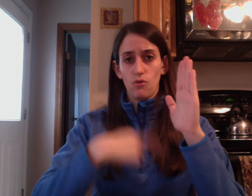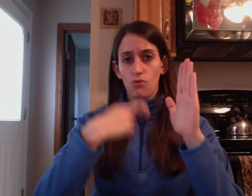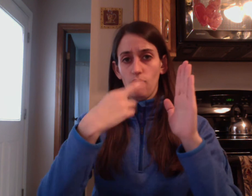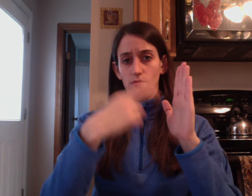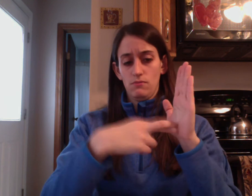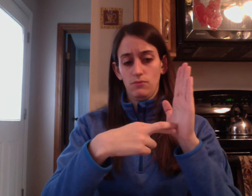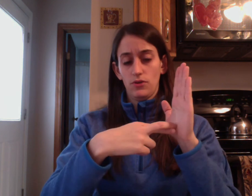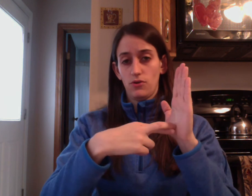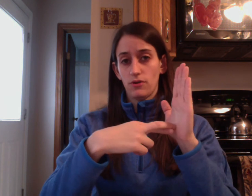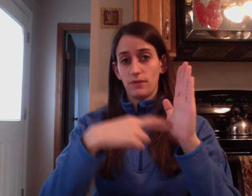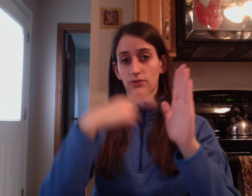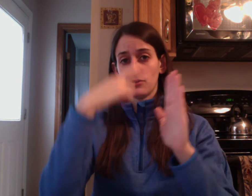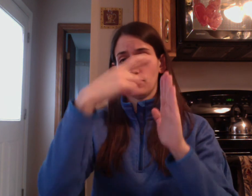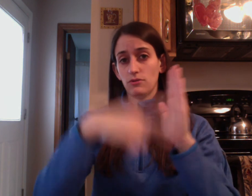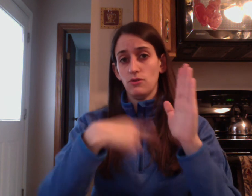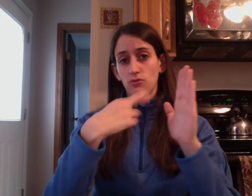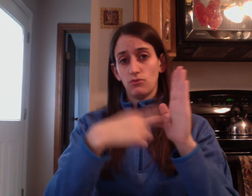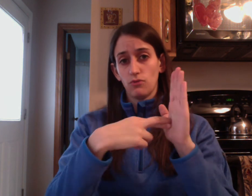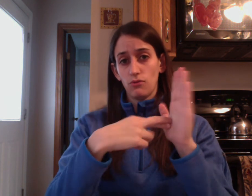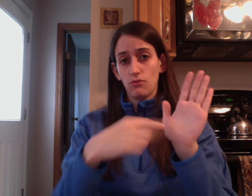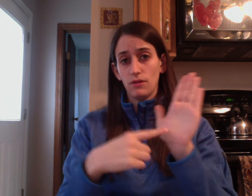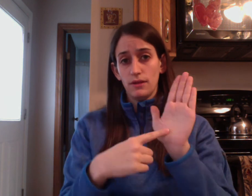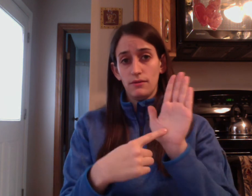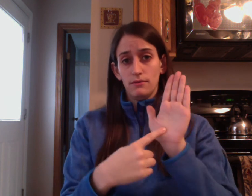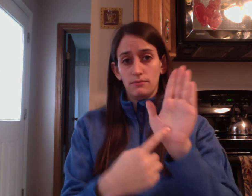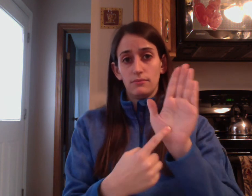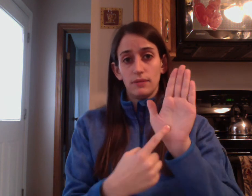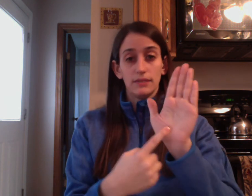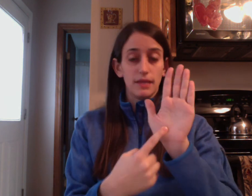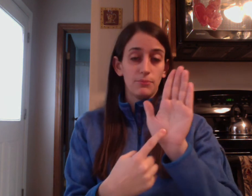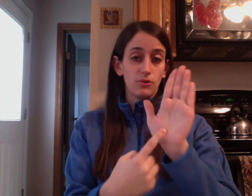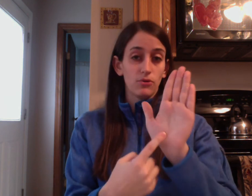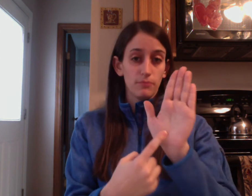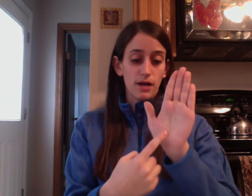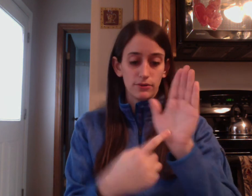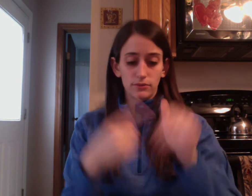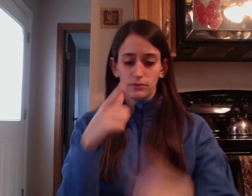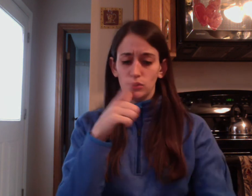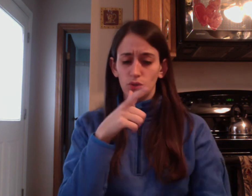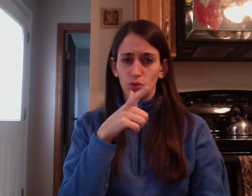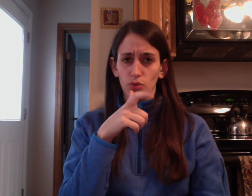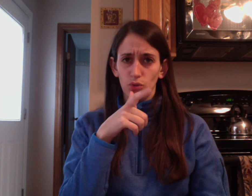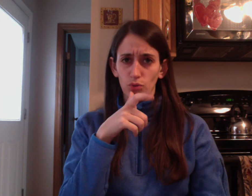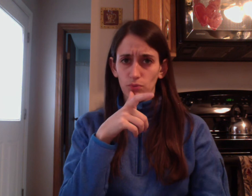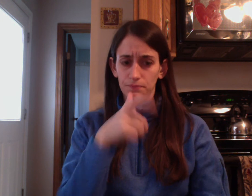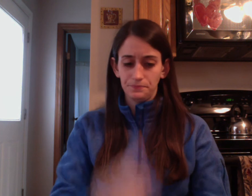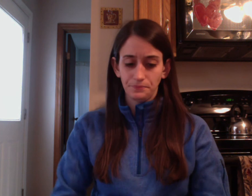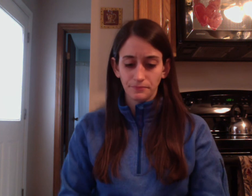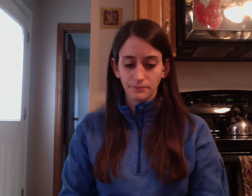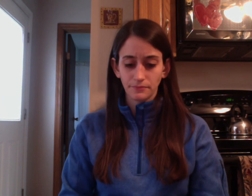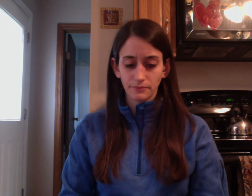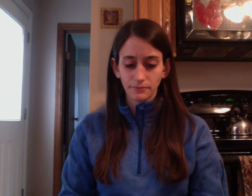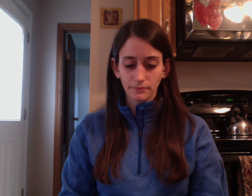role with an R, make a circle. Role, example, or model, who?